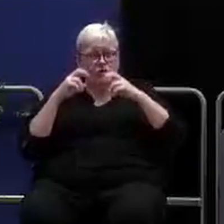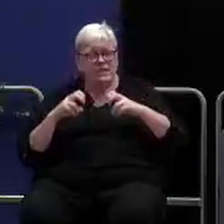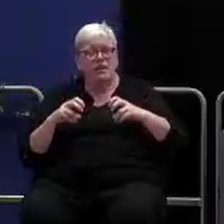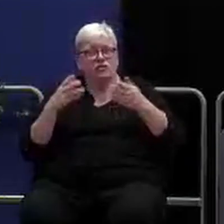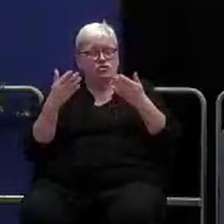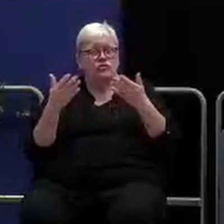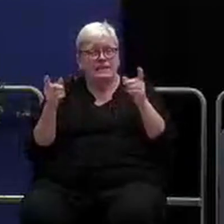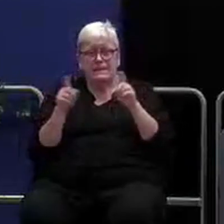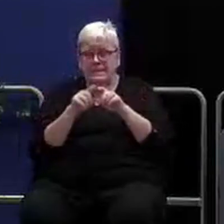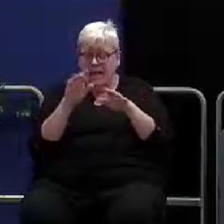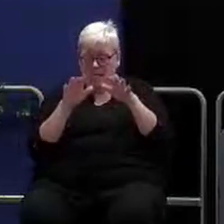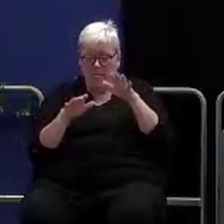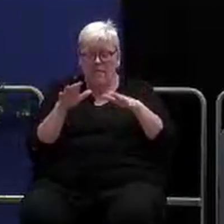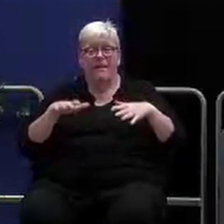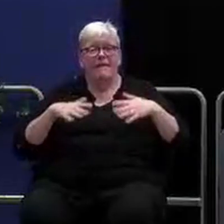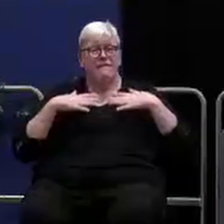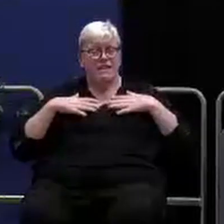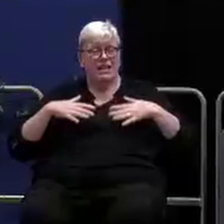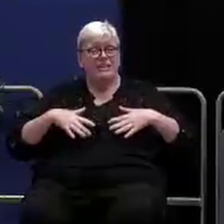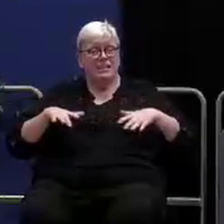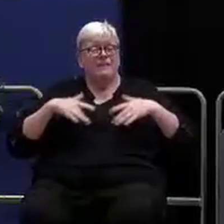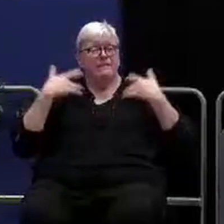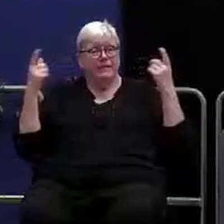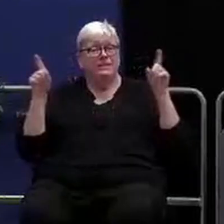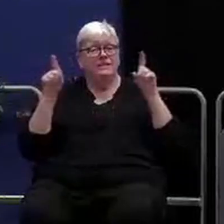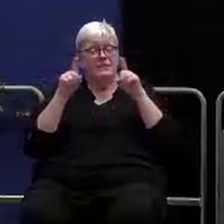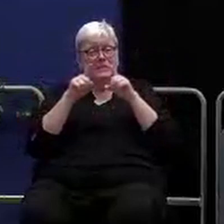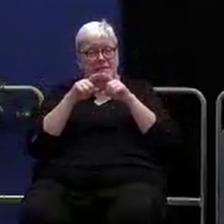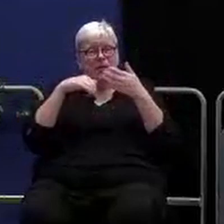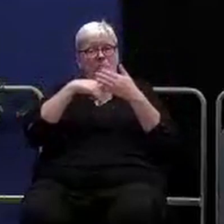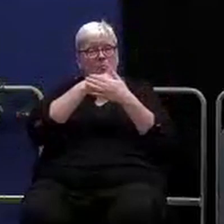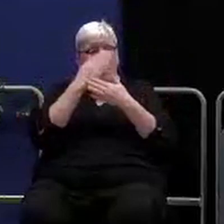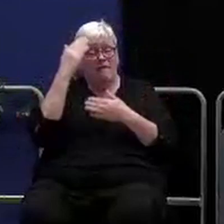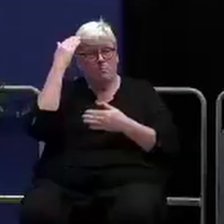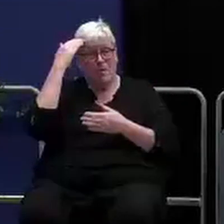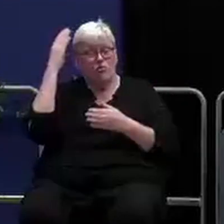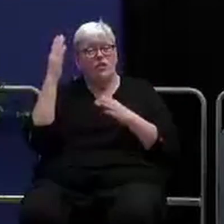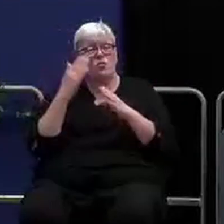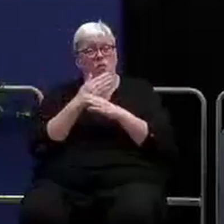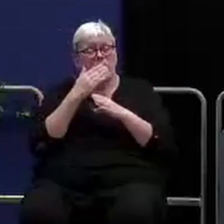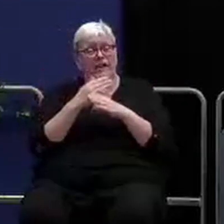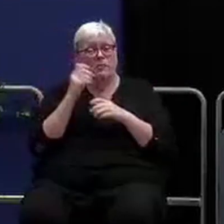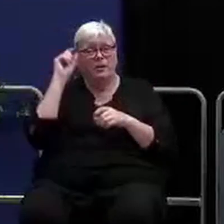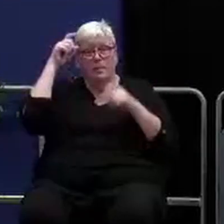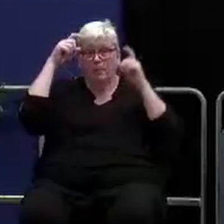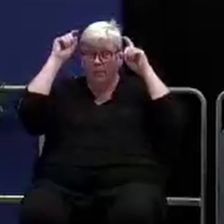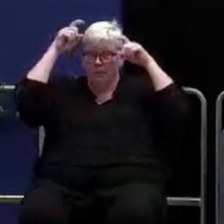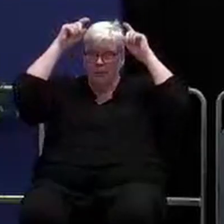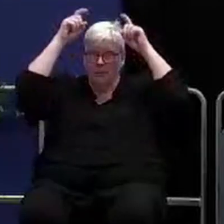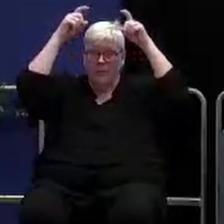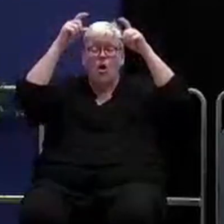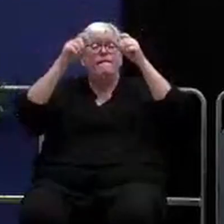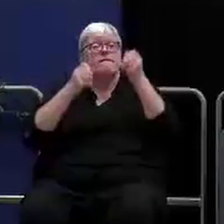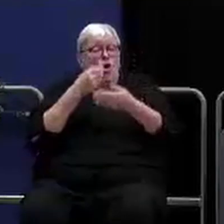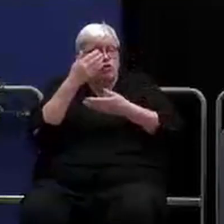can physically feel the same part of my brain in action when I'm getting some ideas for where my story is going to go, as